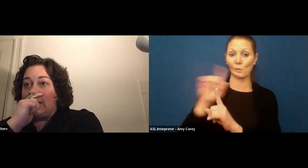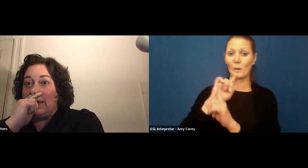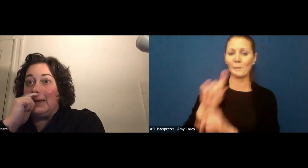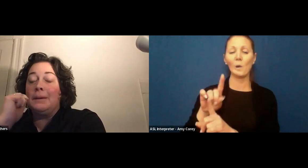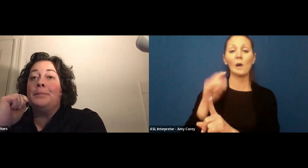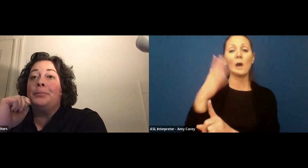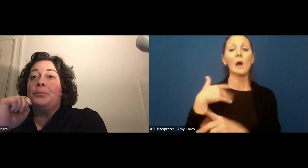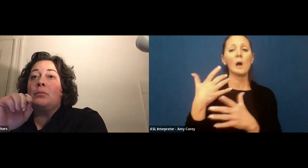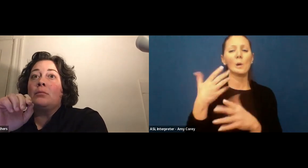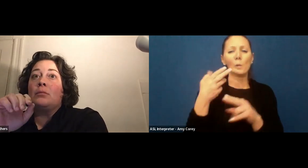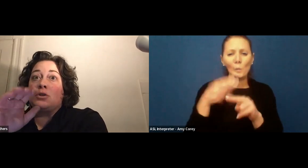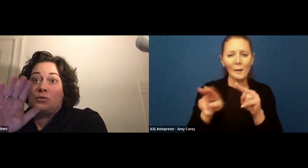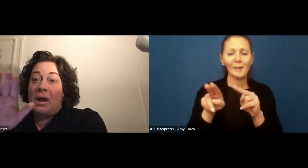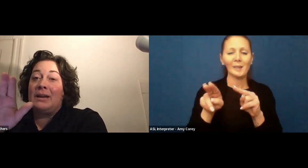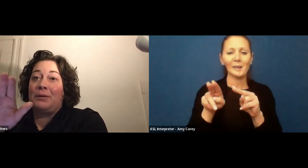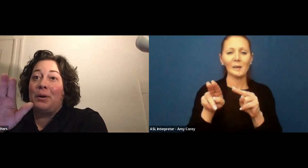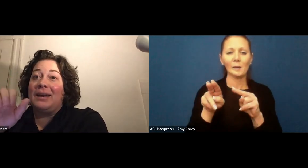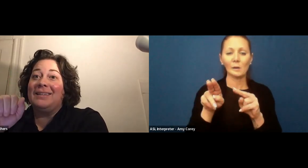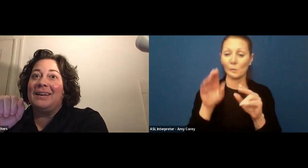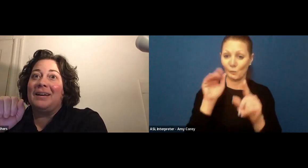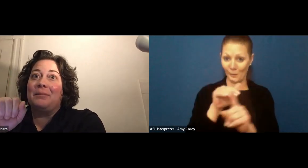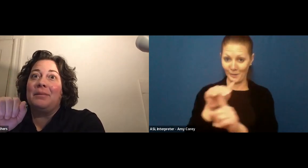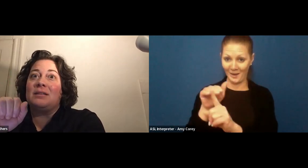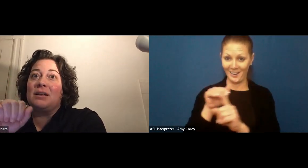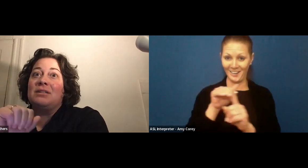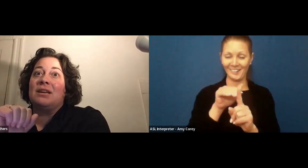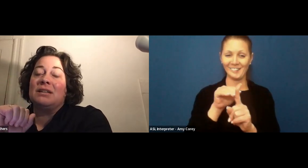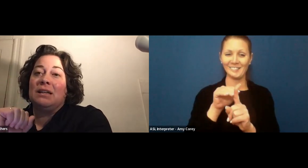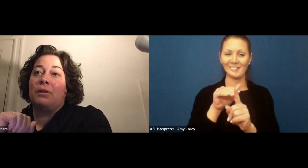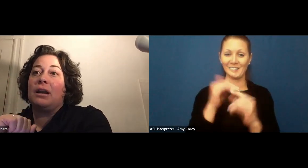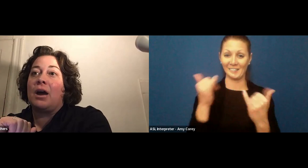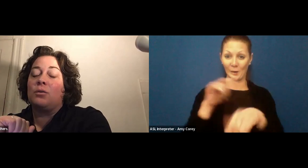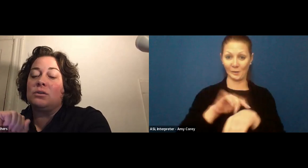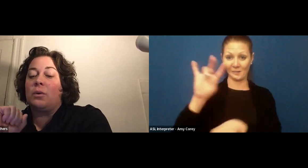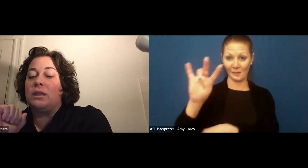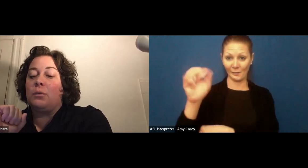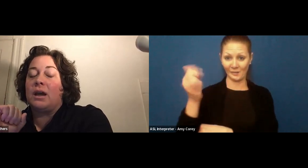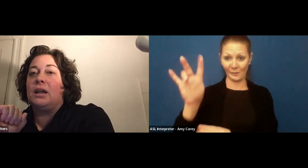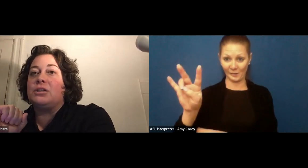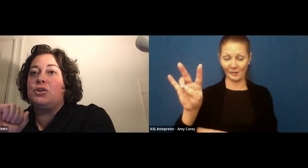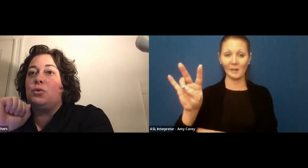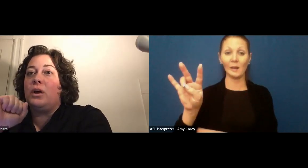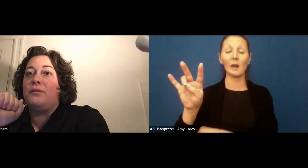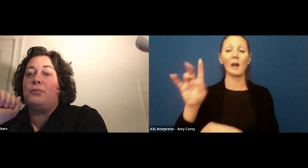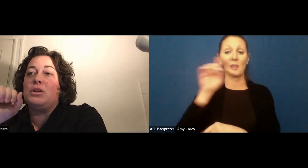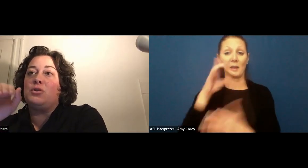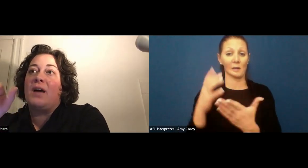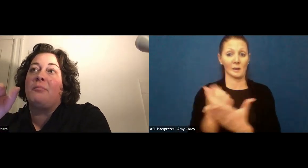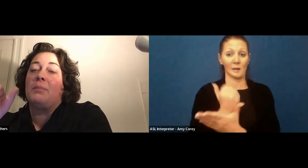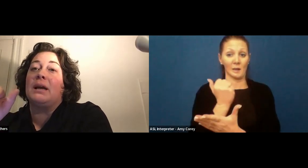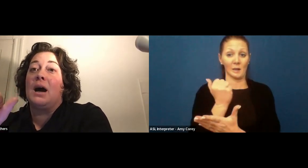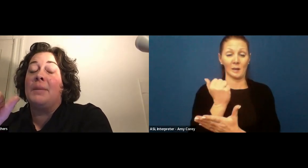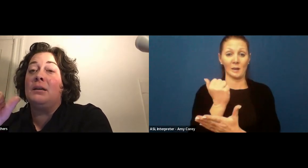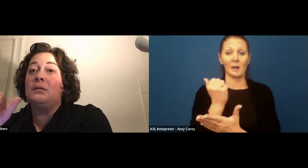to quickly just remind everybody, it's 7:17 right now. So I think what I'd like to do, if we do